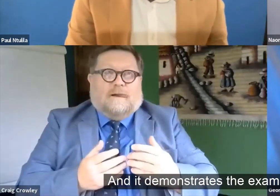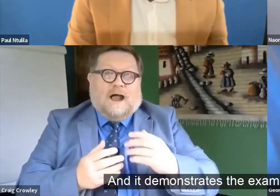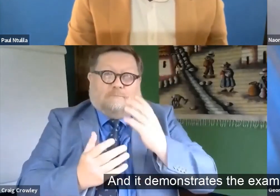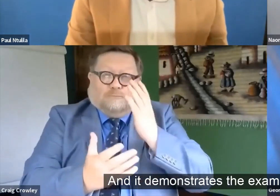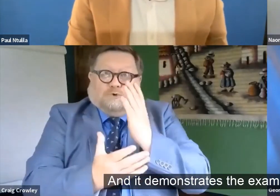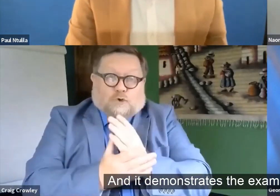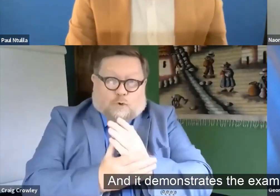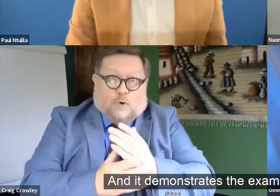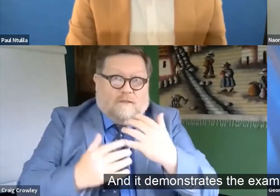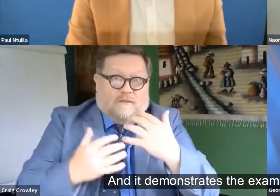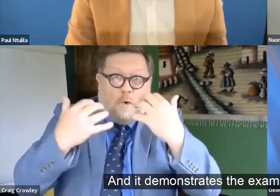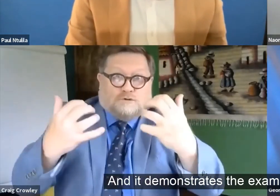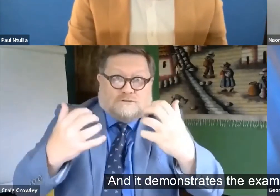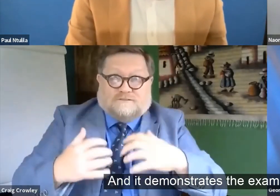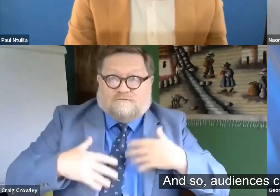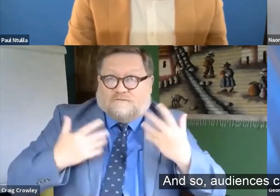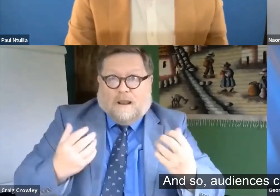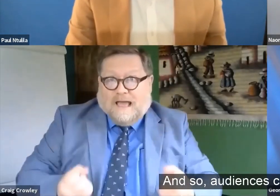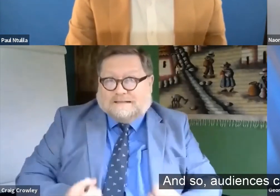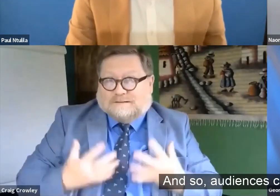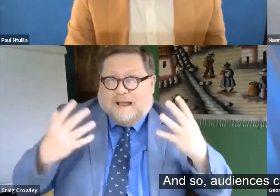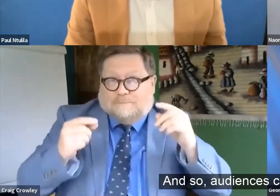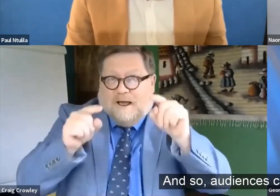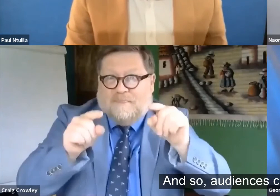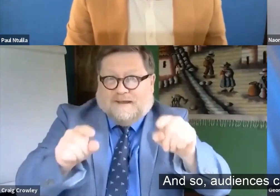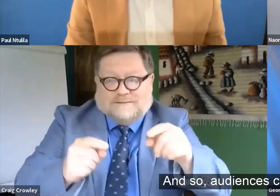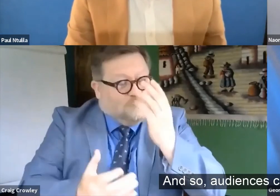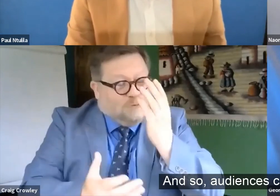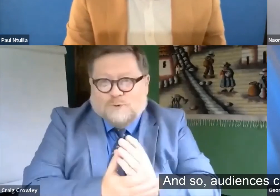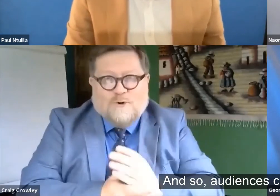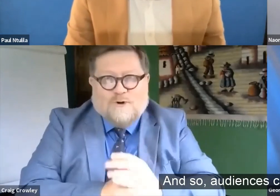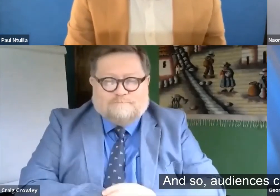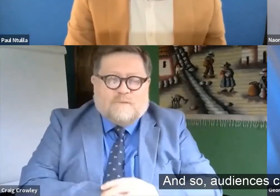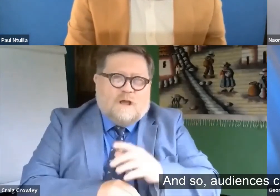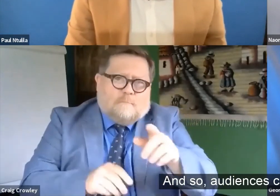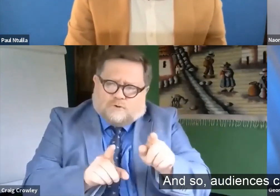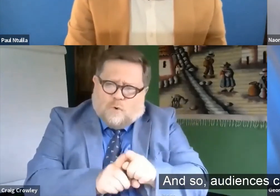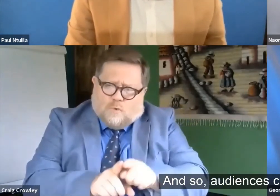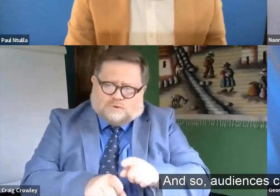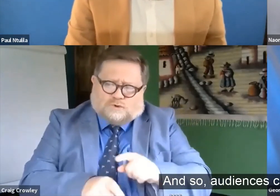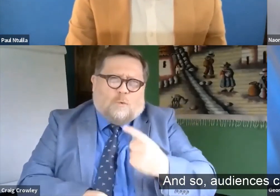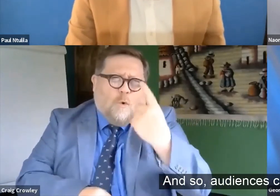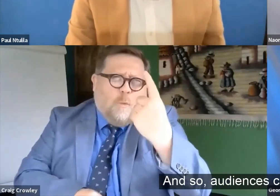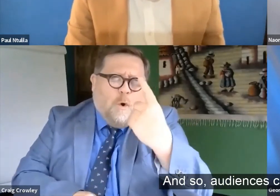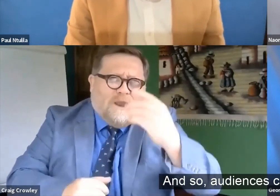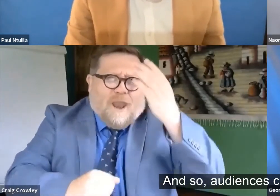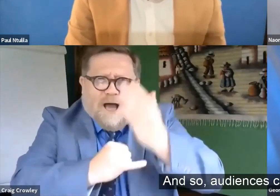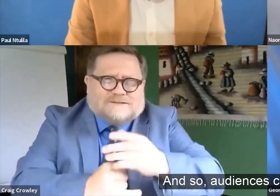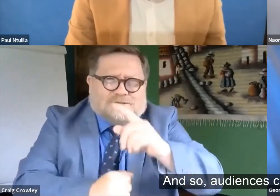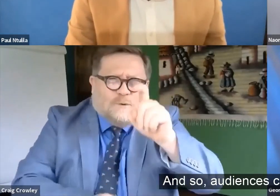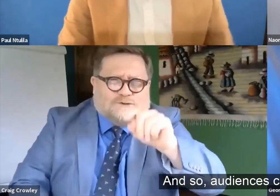examples and the experiences. And so audiences can relate to this.